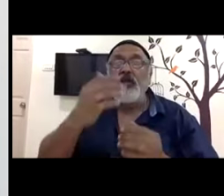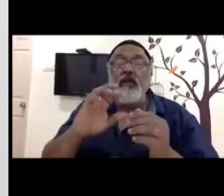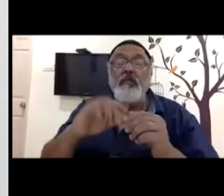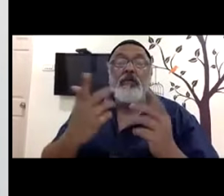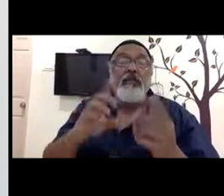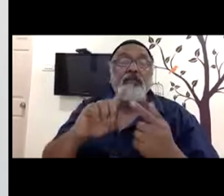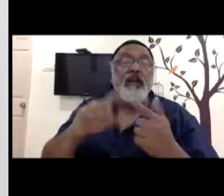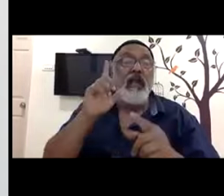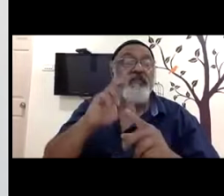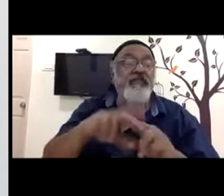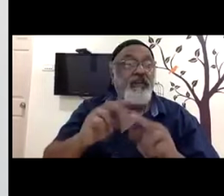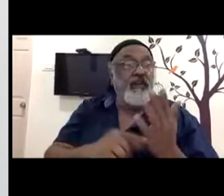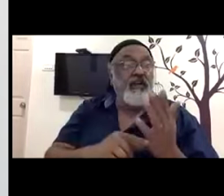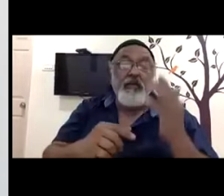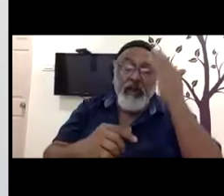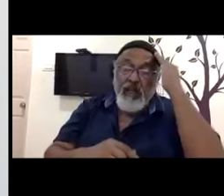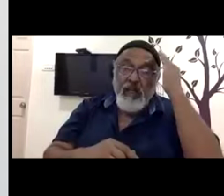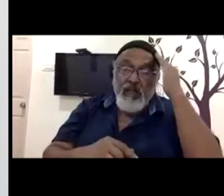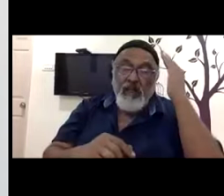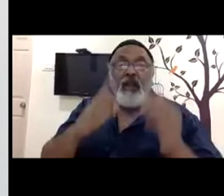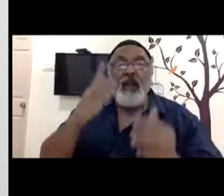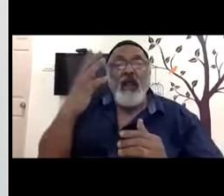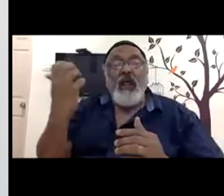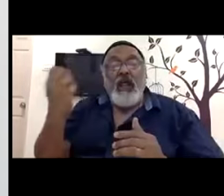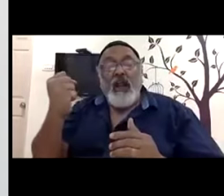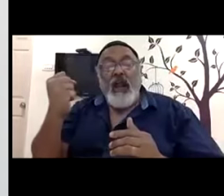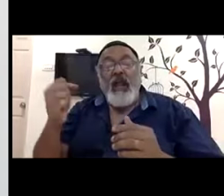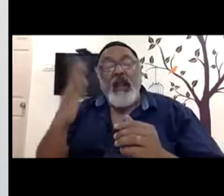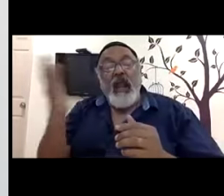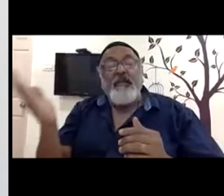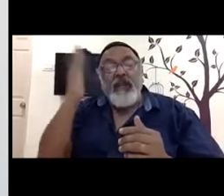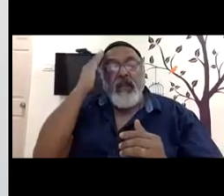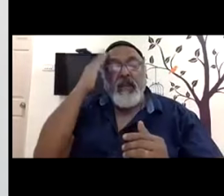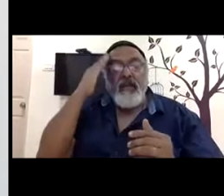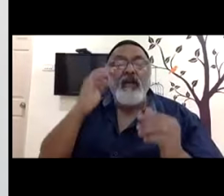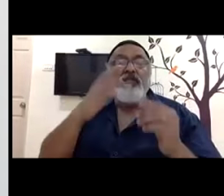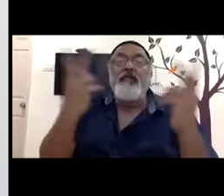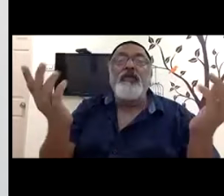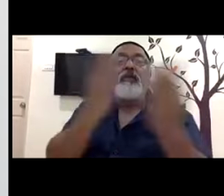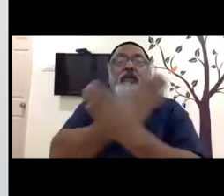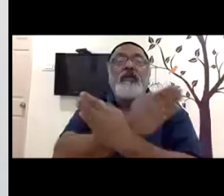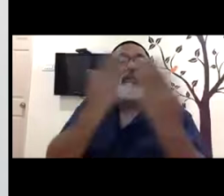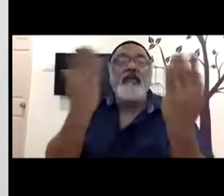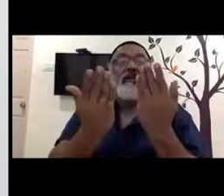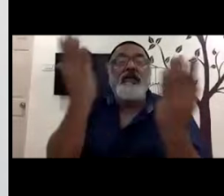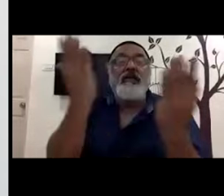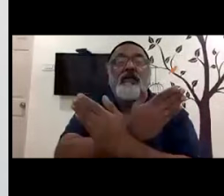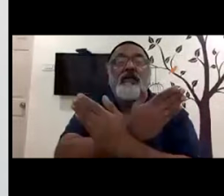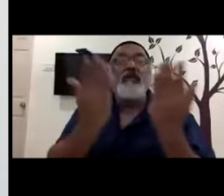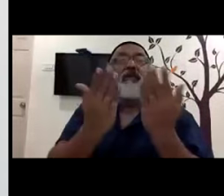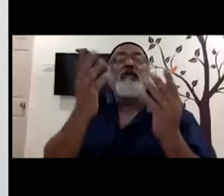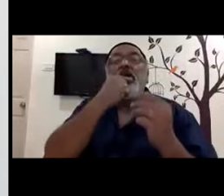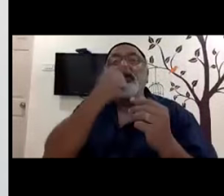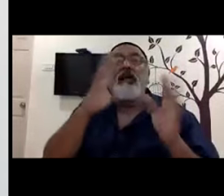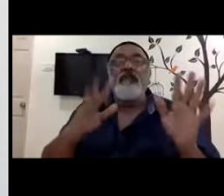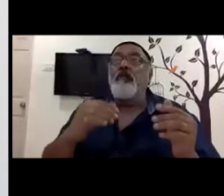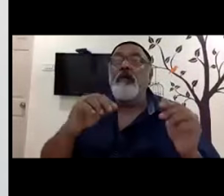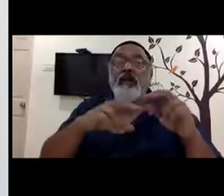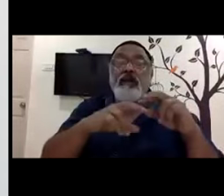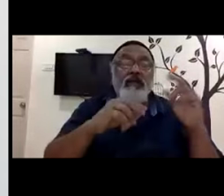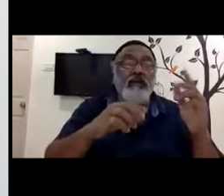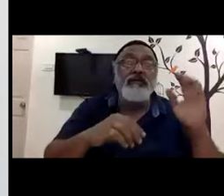hear that the left brain controls the creative side of us, while the right brain is more analytical and that